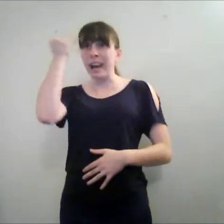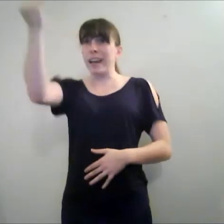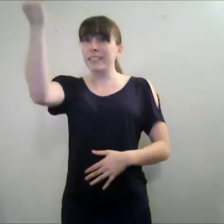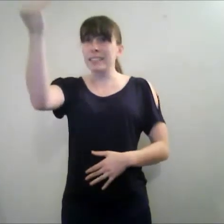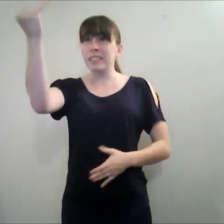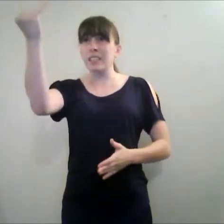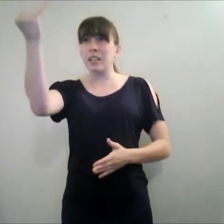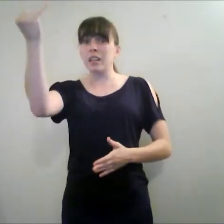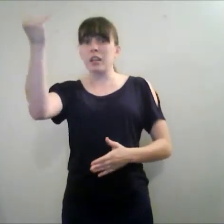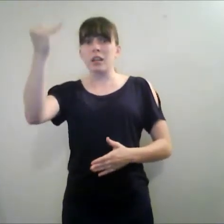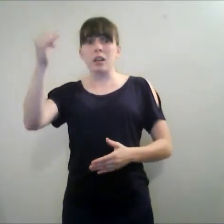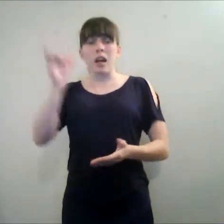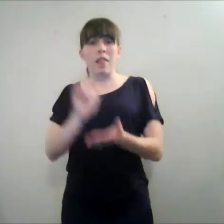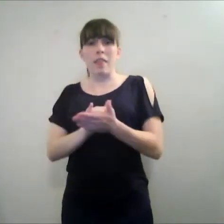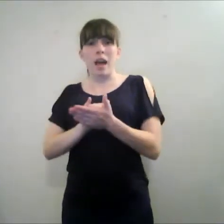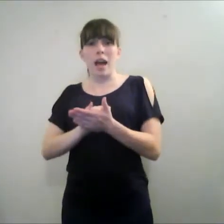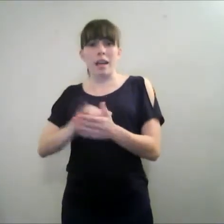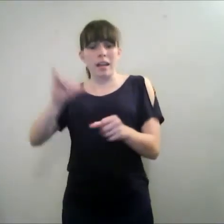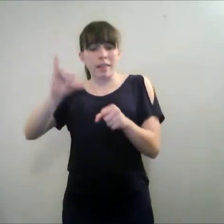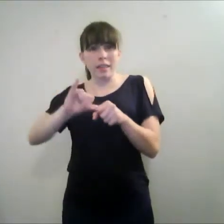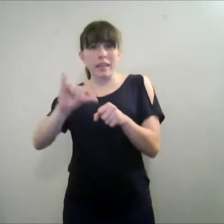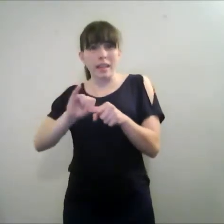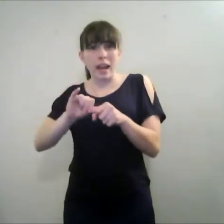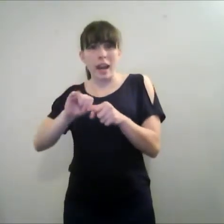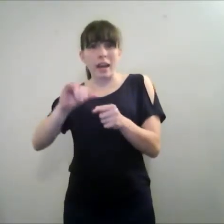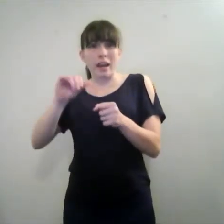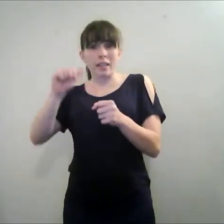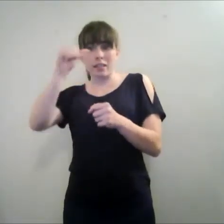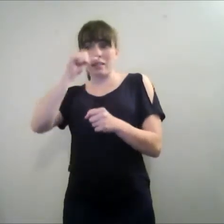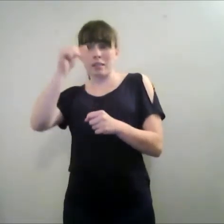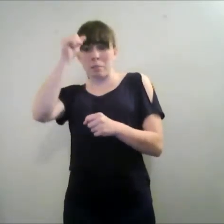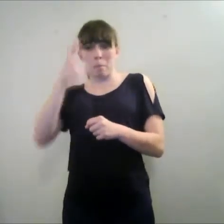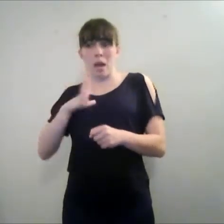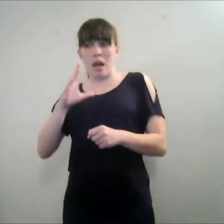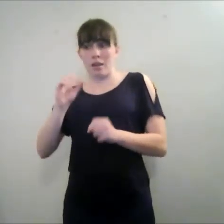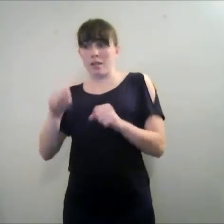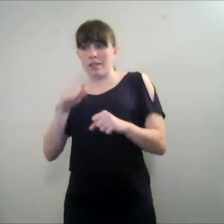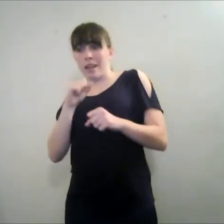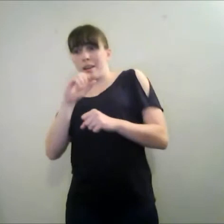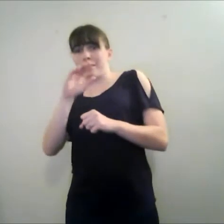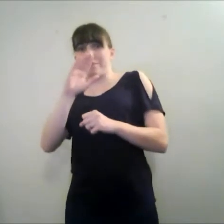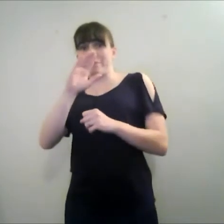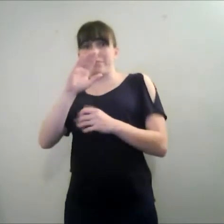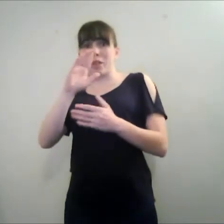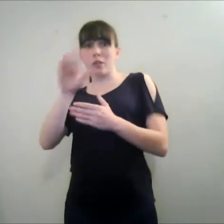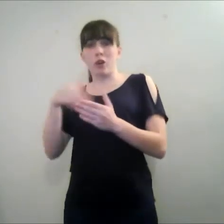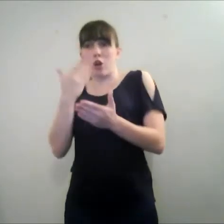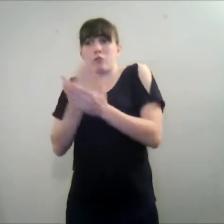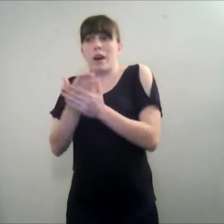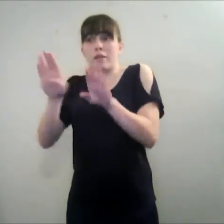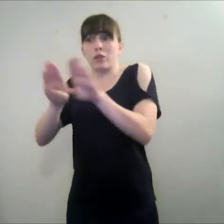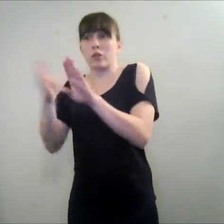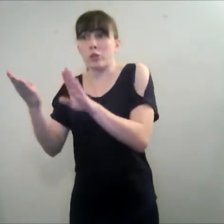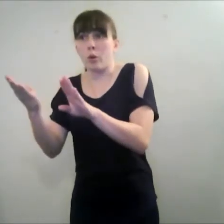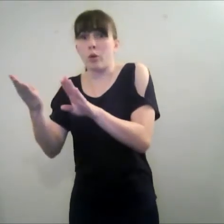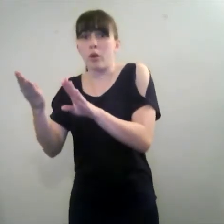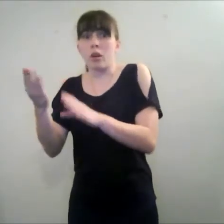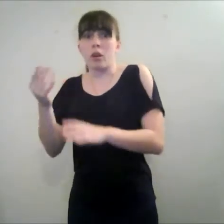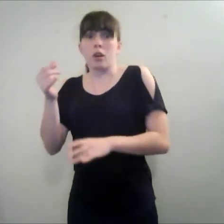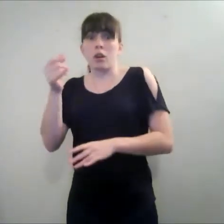can show my mum his phone and she can tap it with her phone and it will come up with green if he really is from British Gas and allowed in, and it will come up with red if he